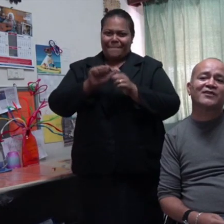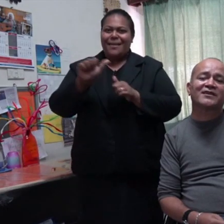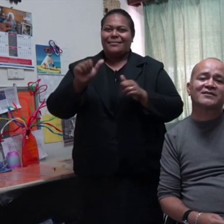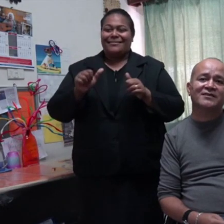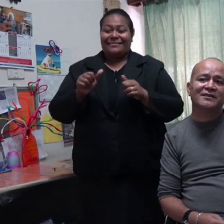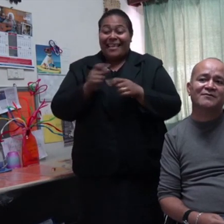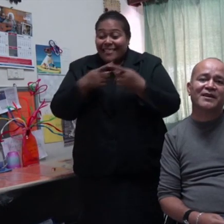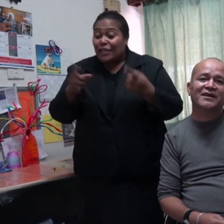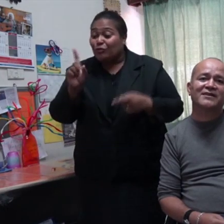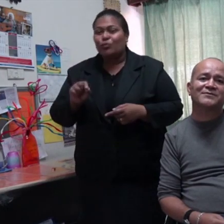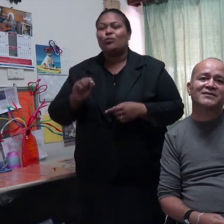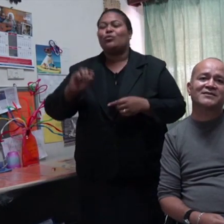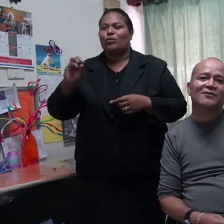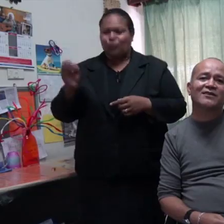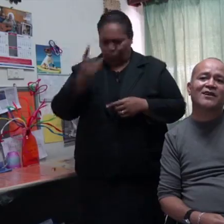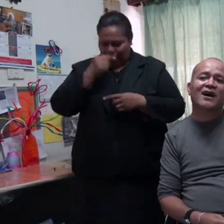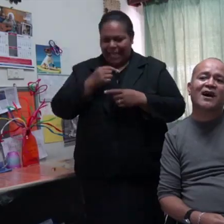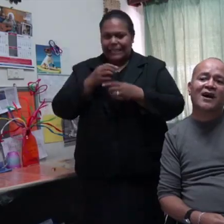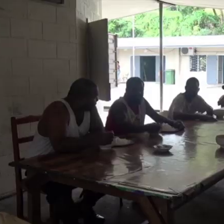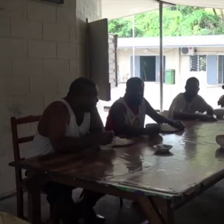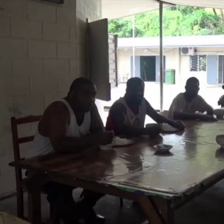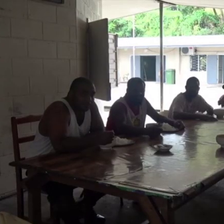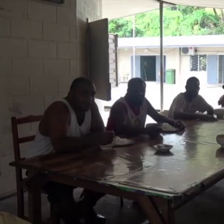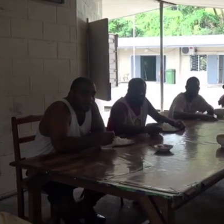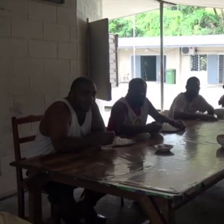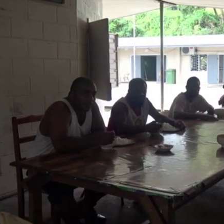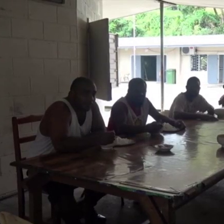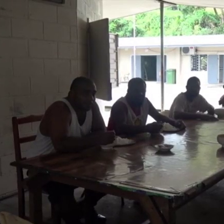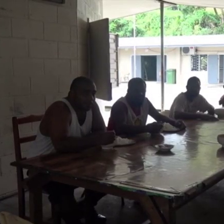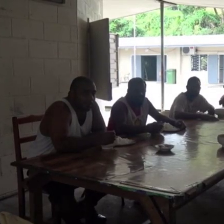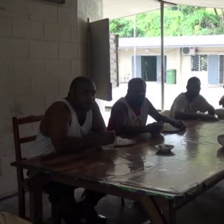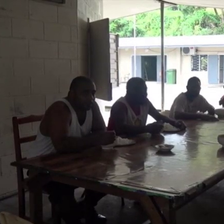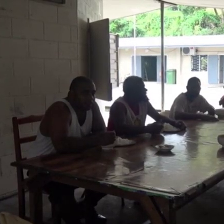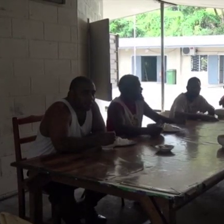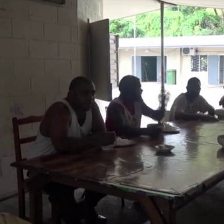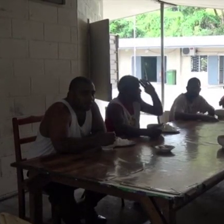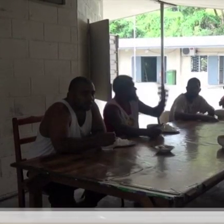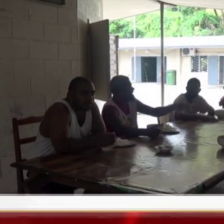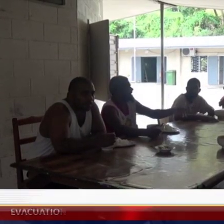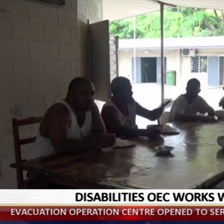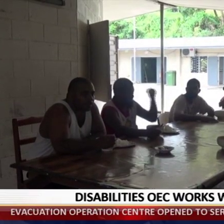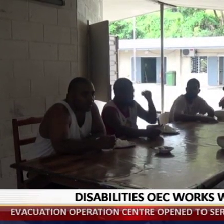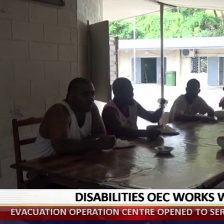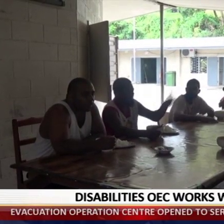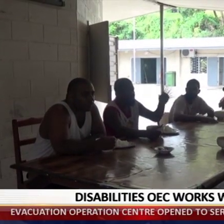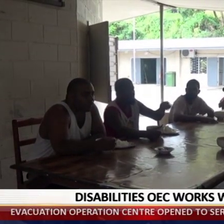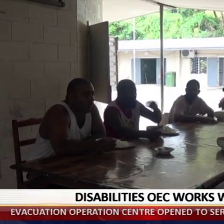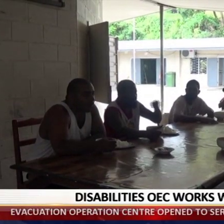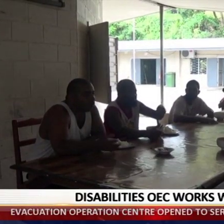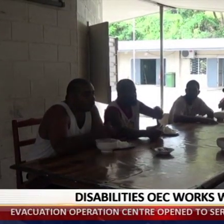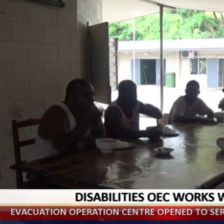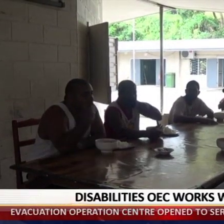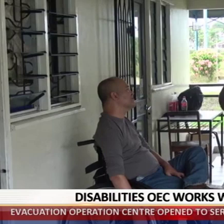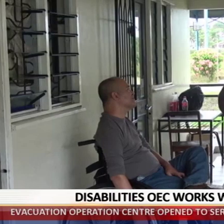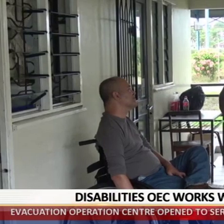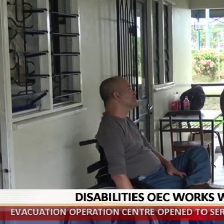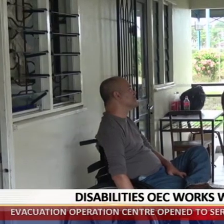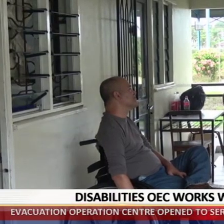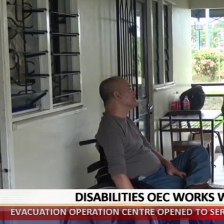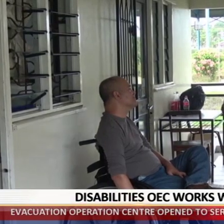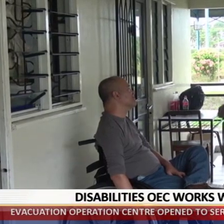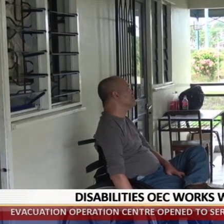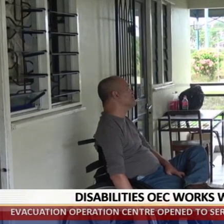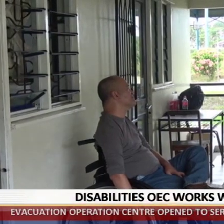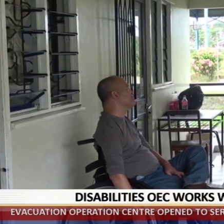and support the external mechanisms that's out there. Since it was activated, the center has been mainly managed by volunteers who